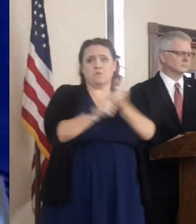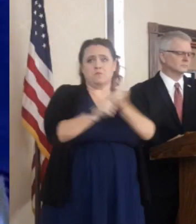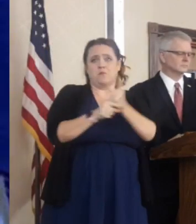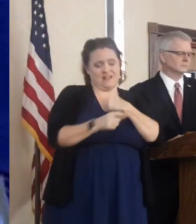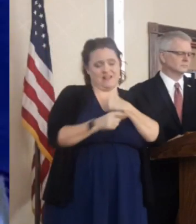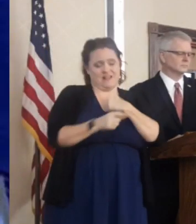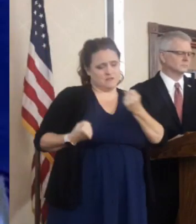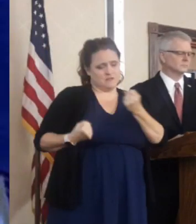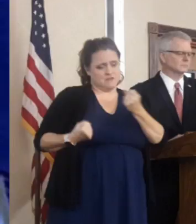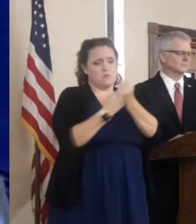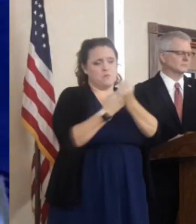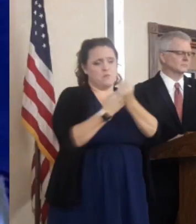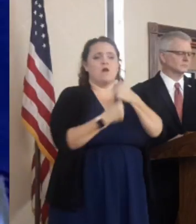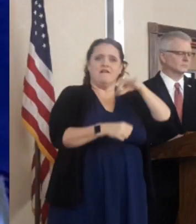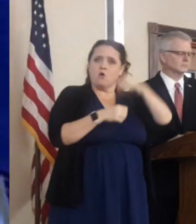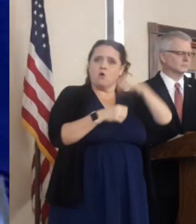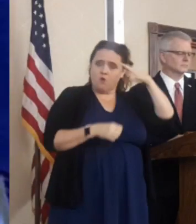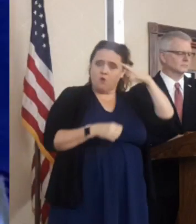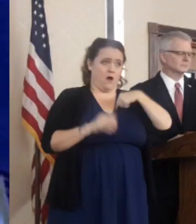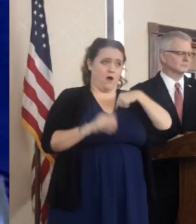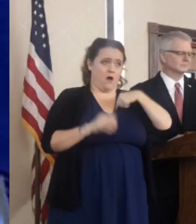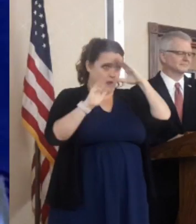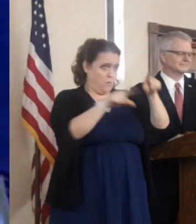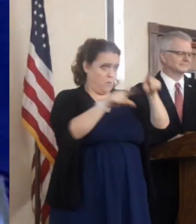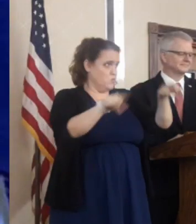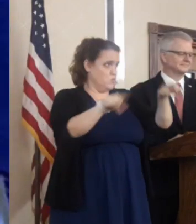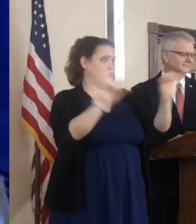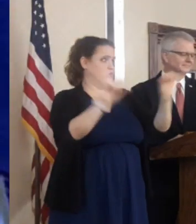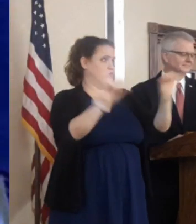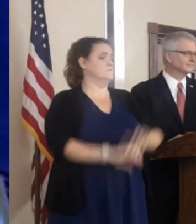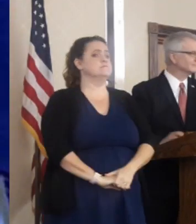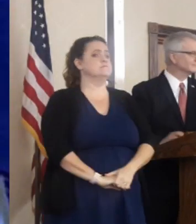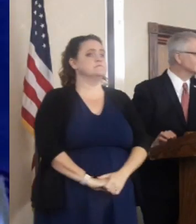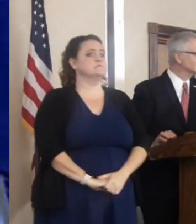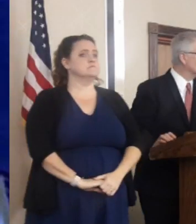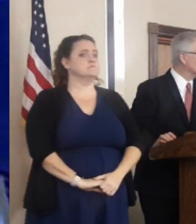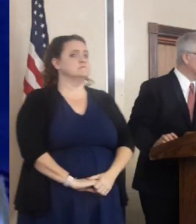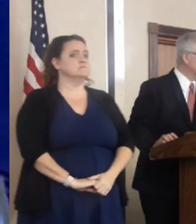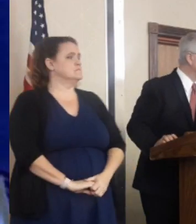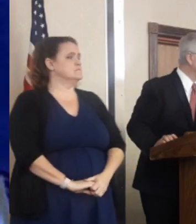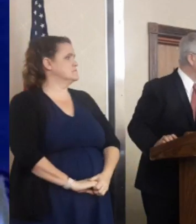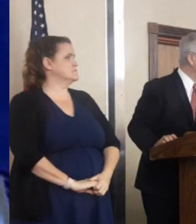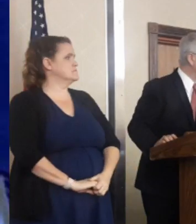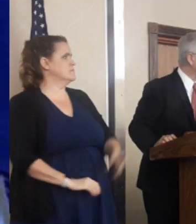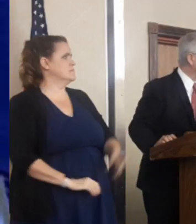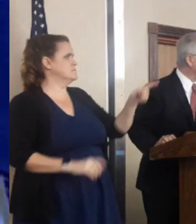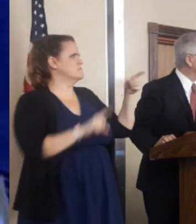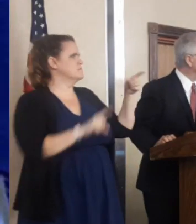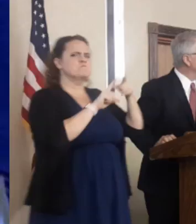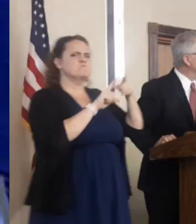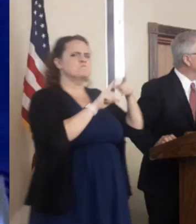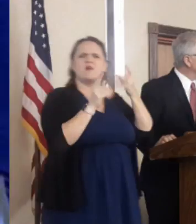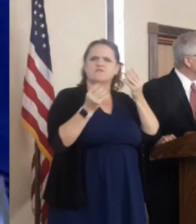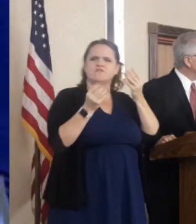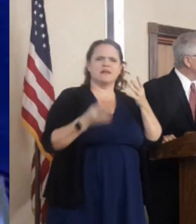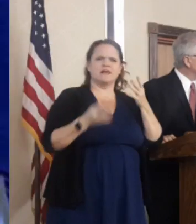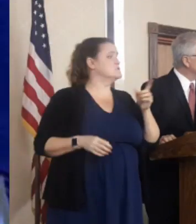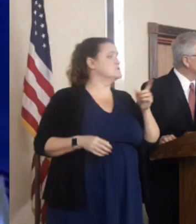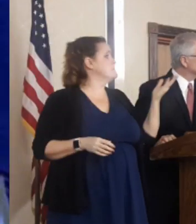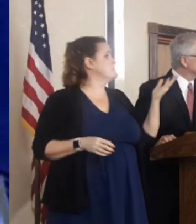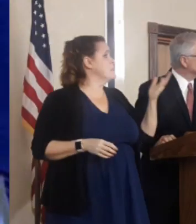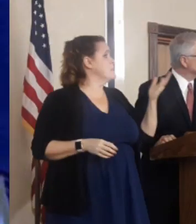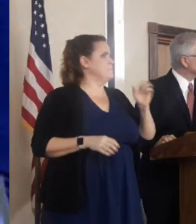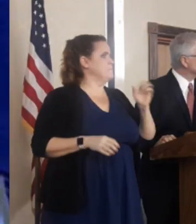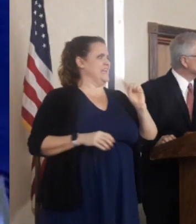I'm going to vote for it, and I hope you all will as well. Point of information. Thank you. Chris McDonald, SD6. Chairman,